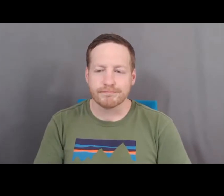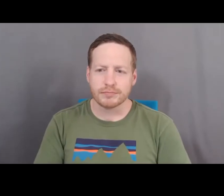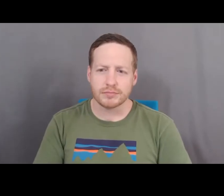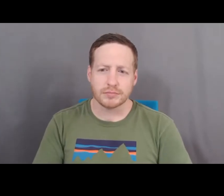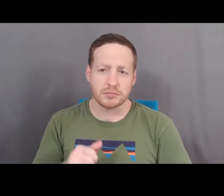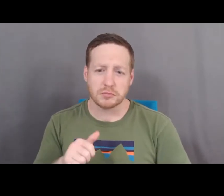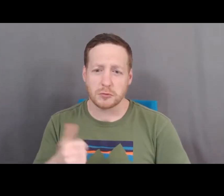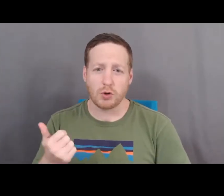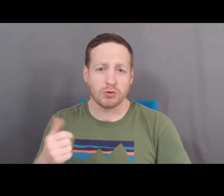Thank you, Christine.